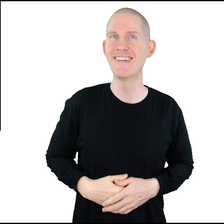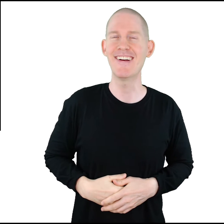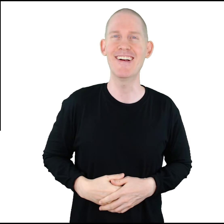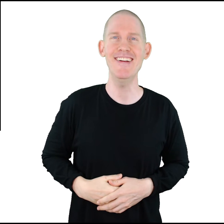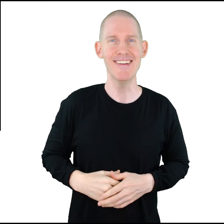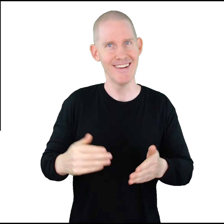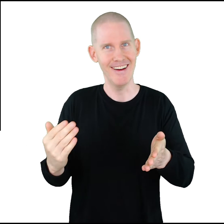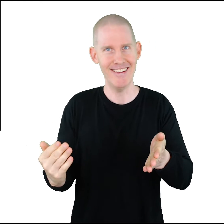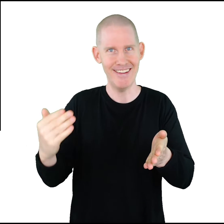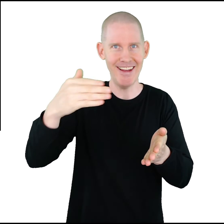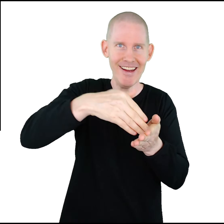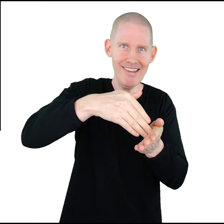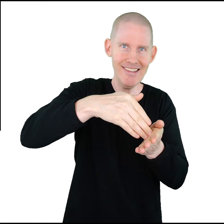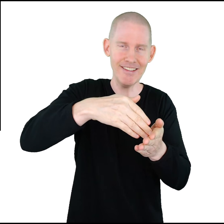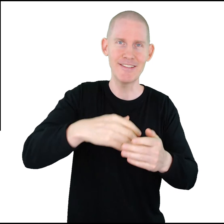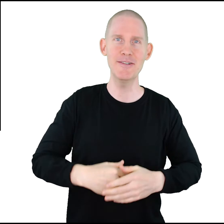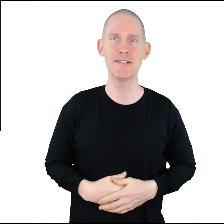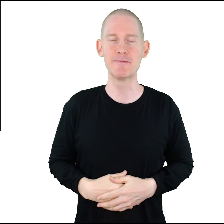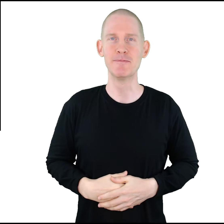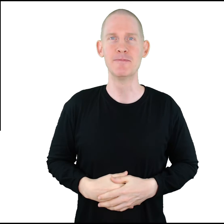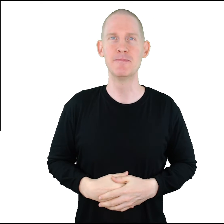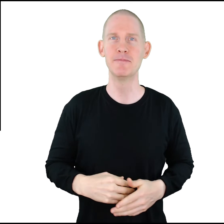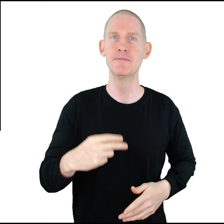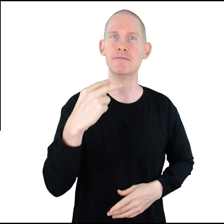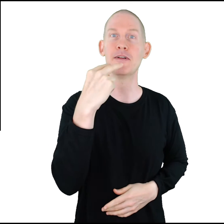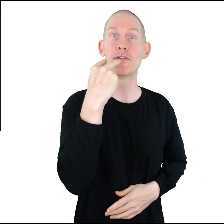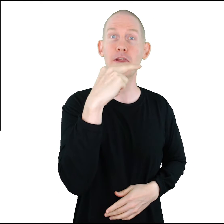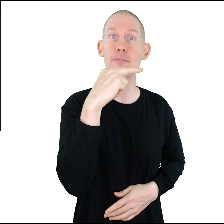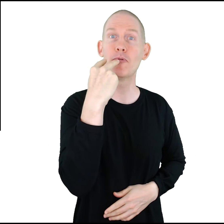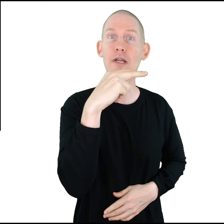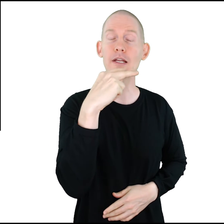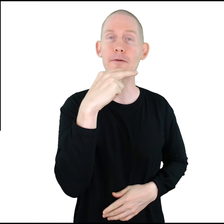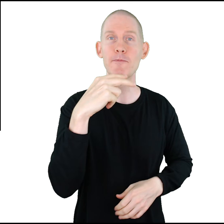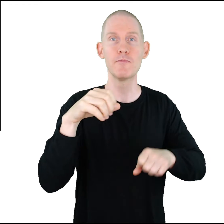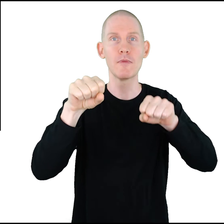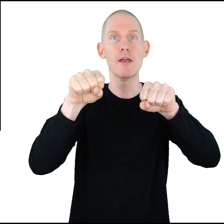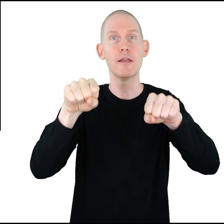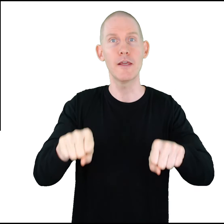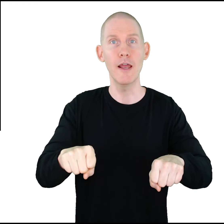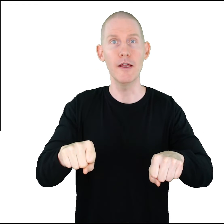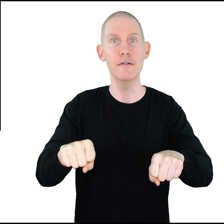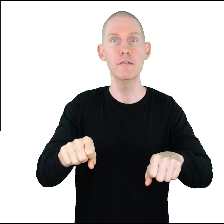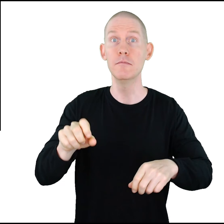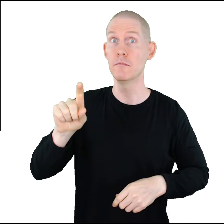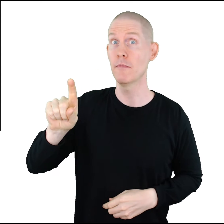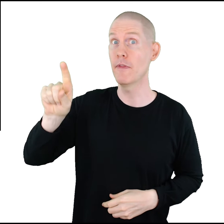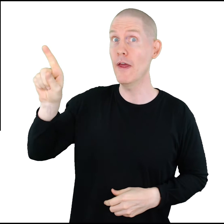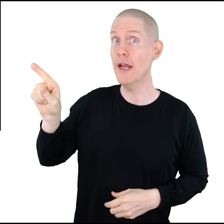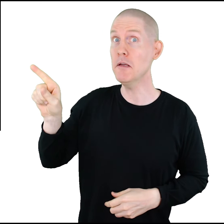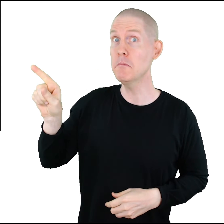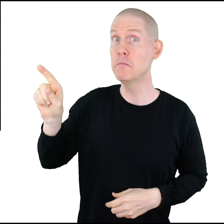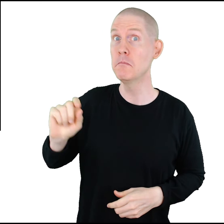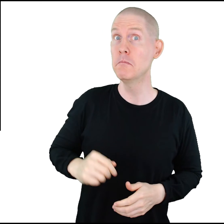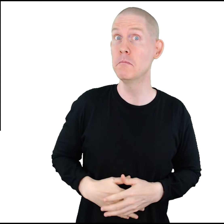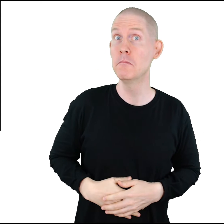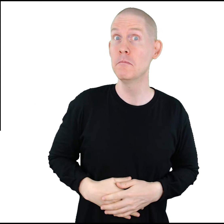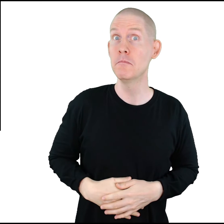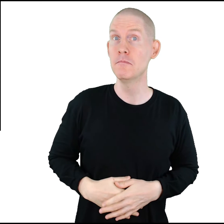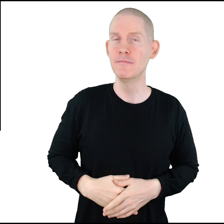All right, again, let's do it. Lip read. Can. They. All